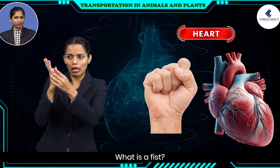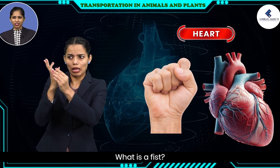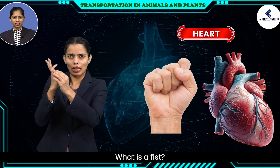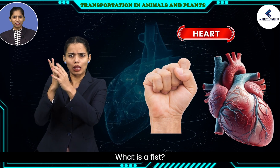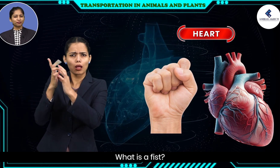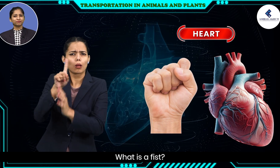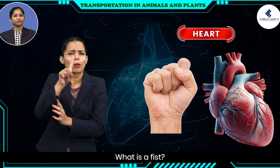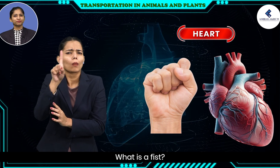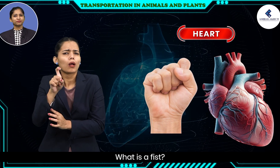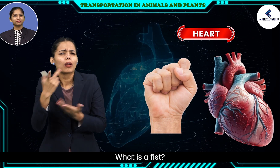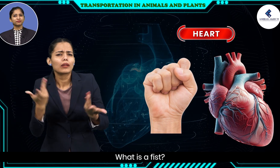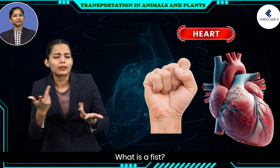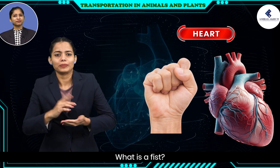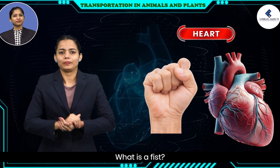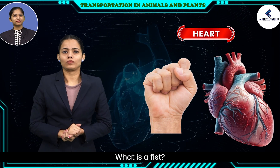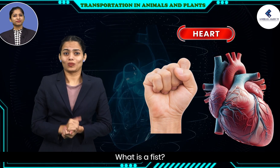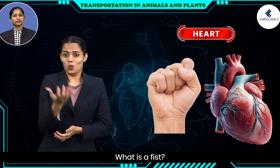What is a fist?